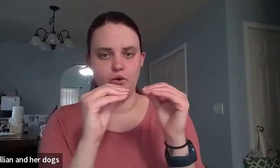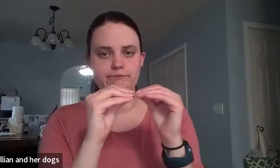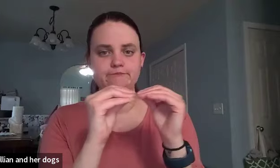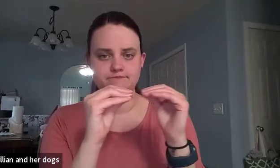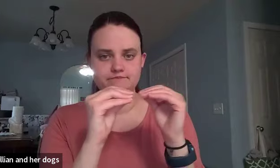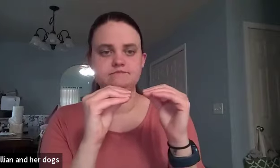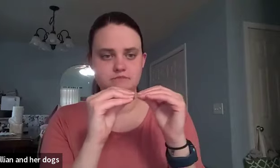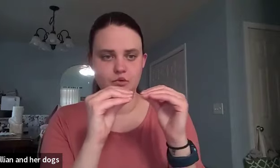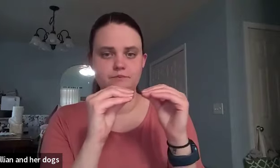More.